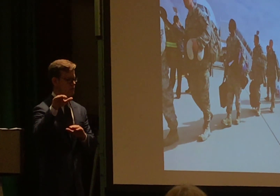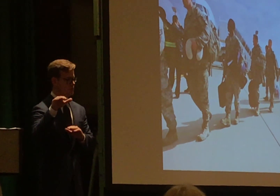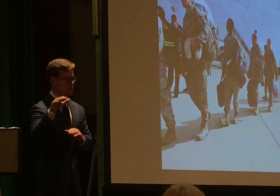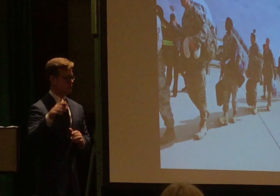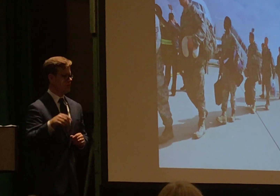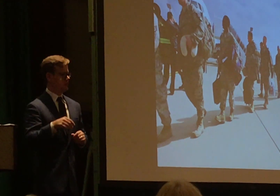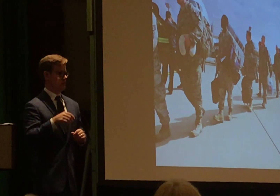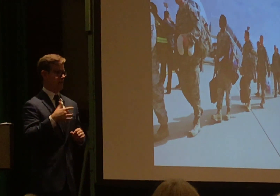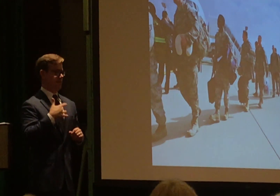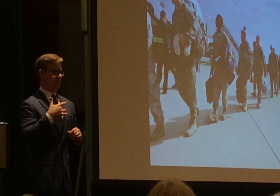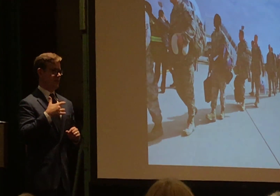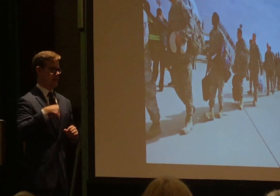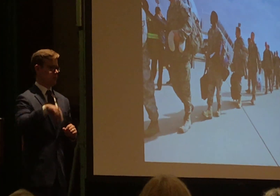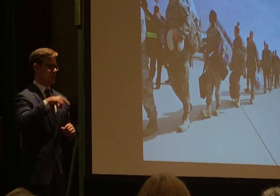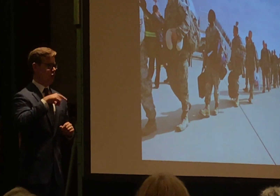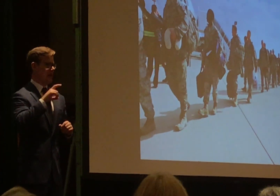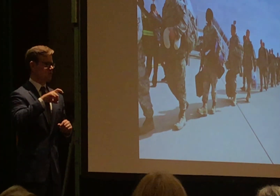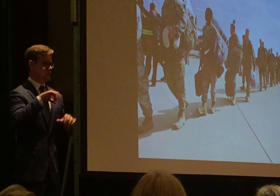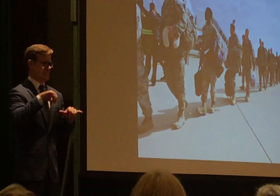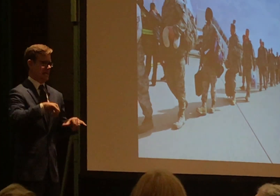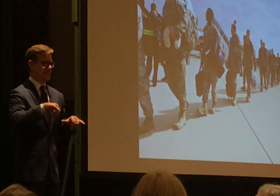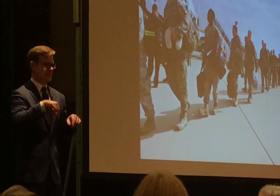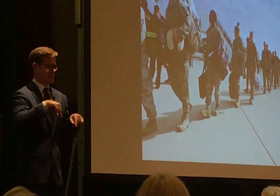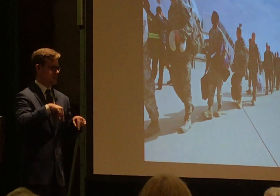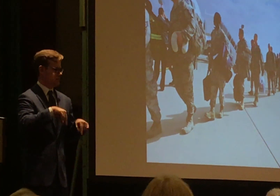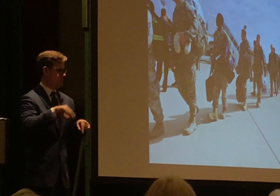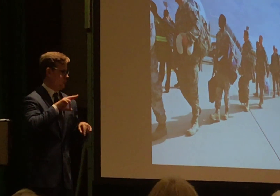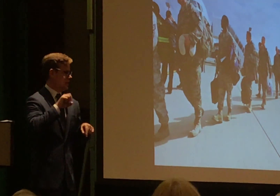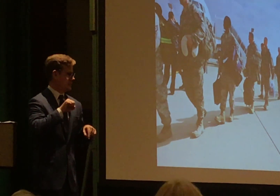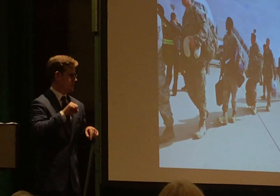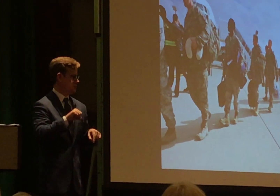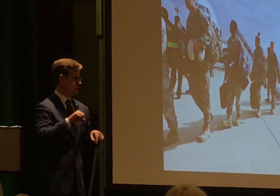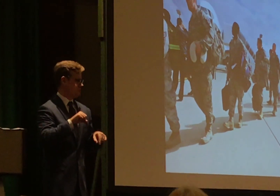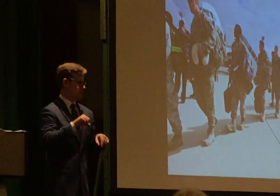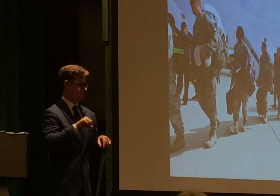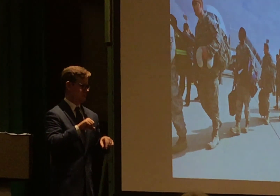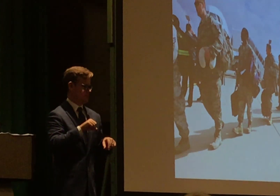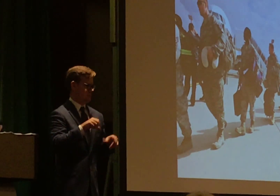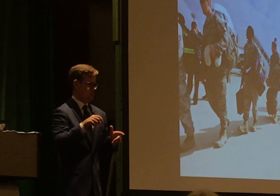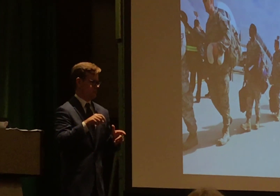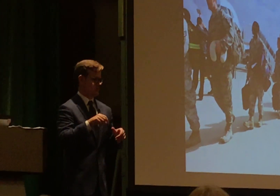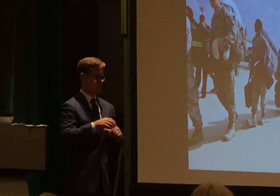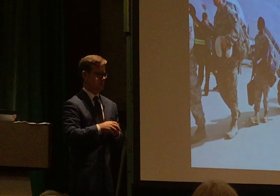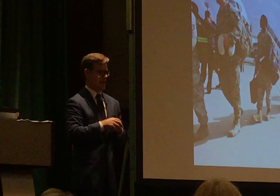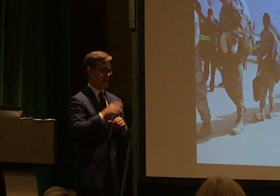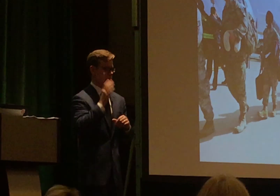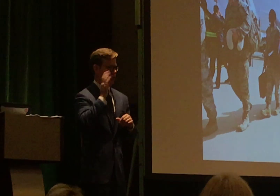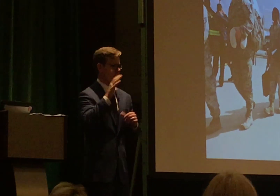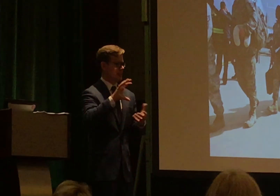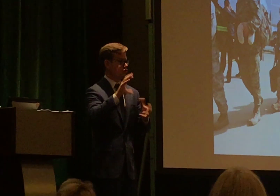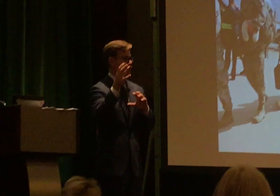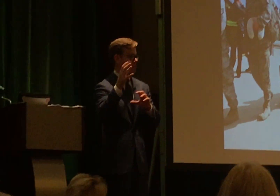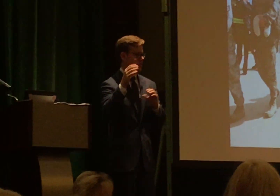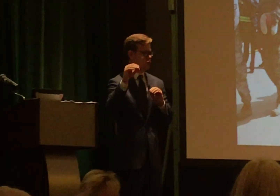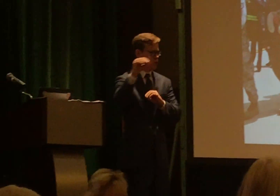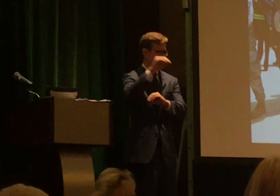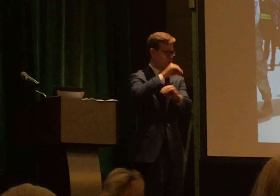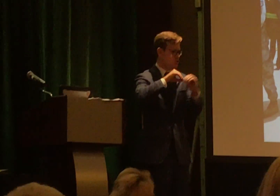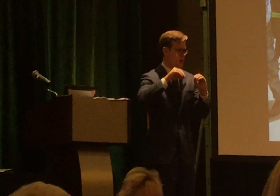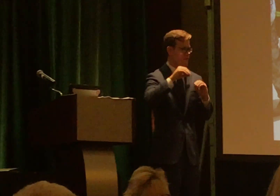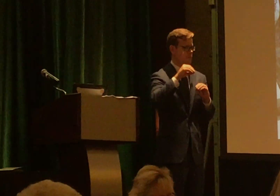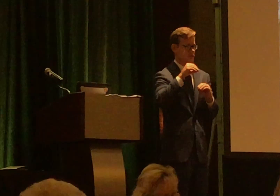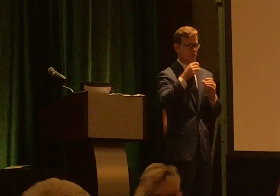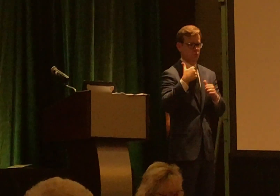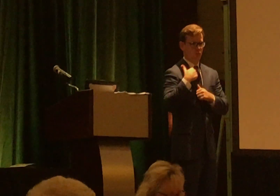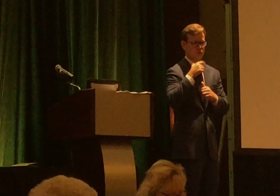deaf and hard of hearing individuals wouldn't be deployable, that they would have to stay within the United States,